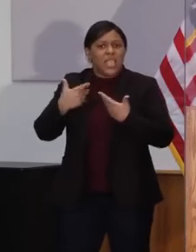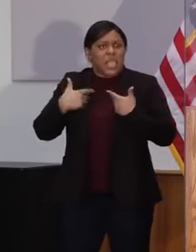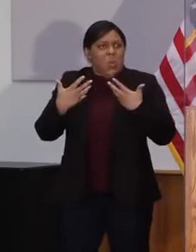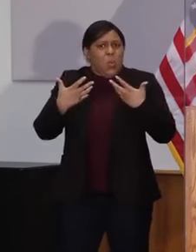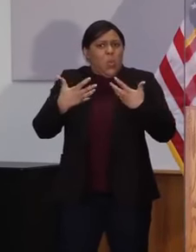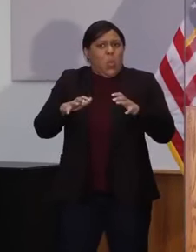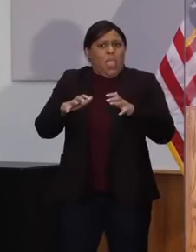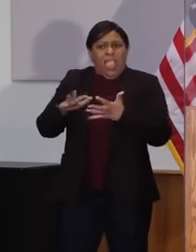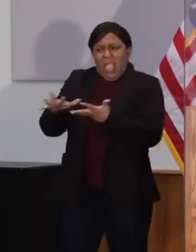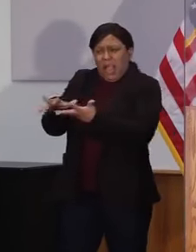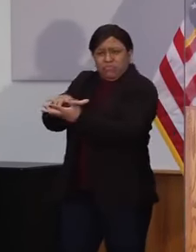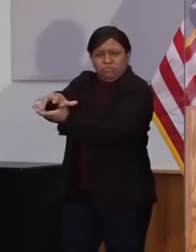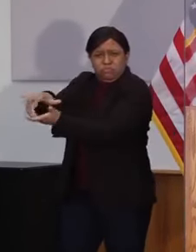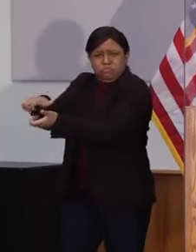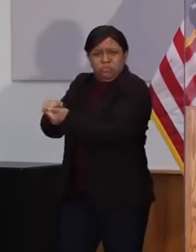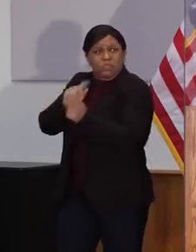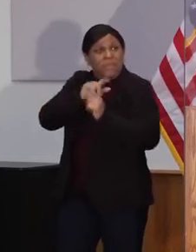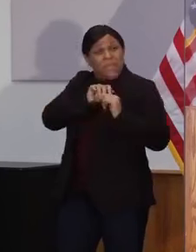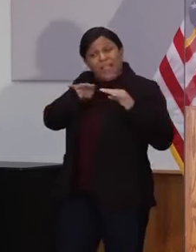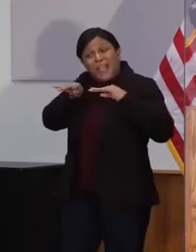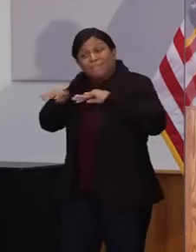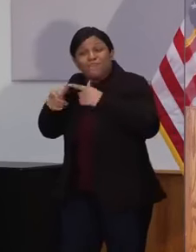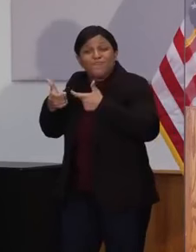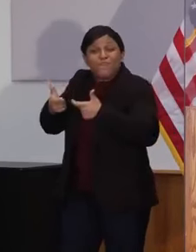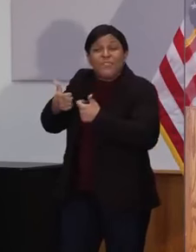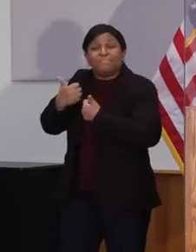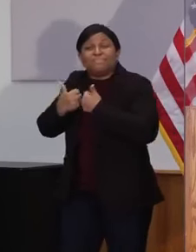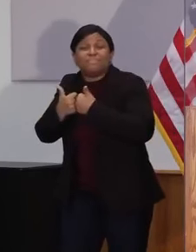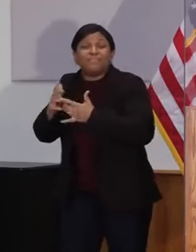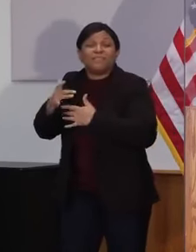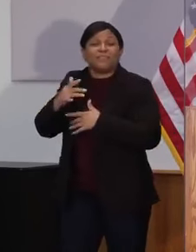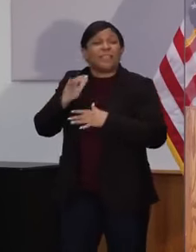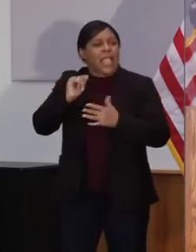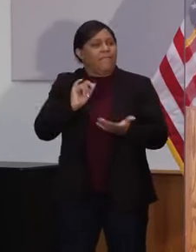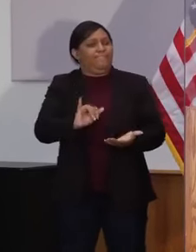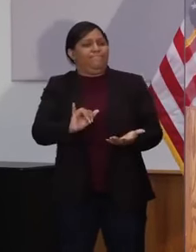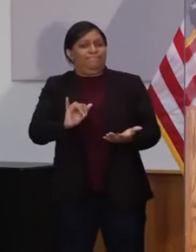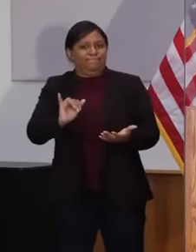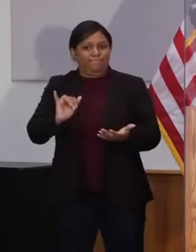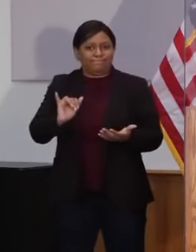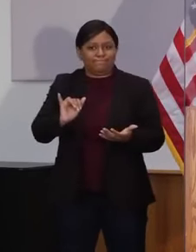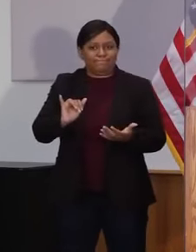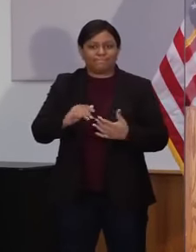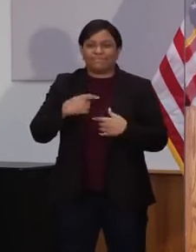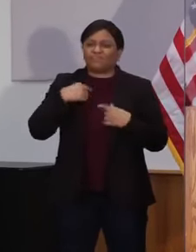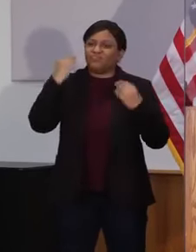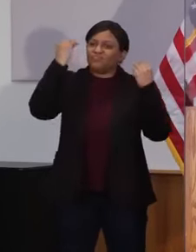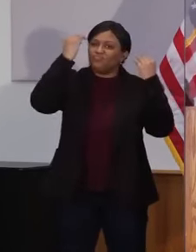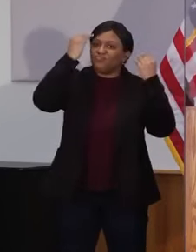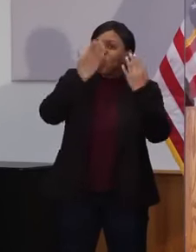them to be able to tell their mayors and their city councils that they have thought through the financials of